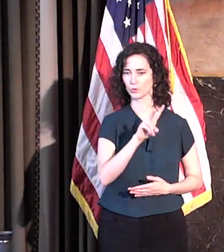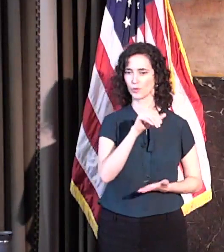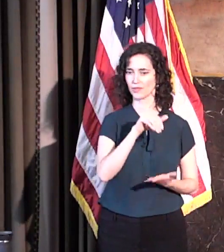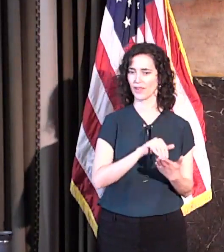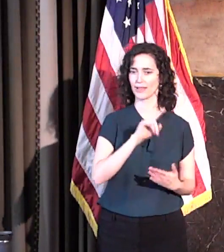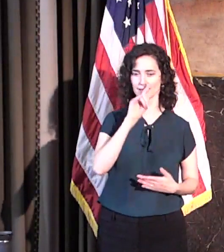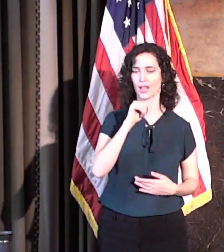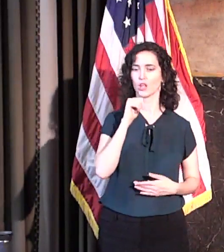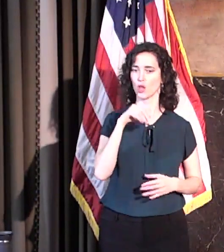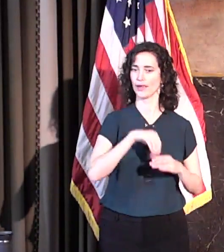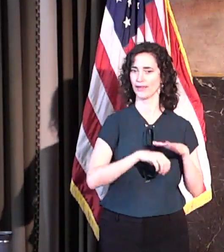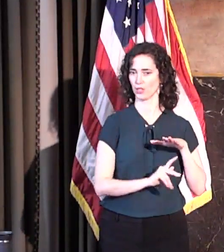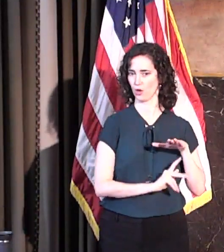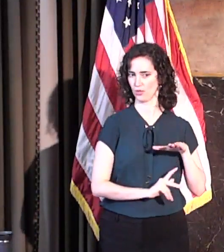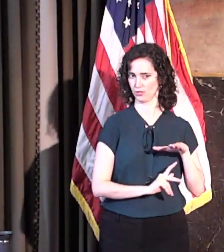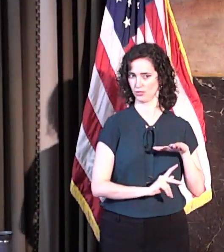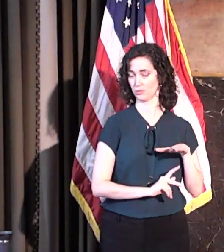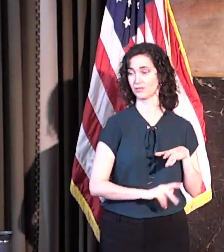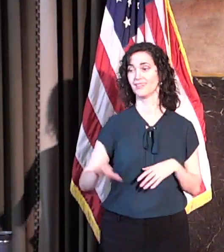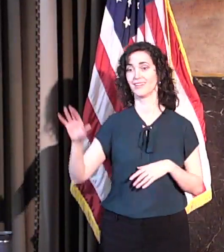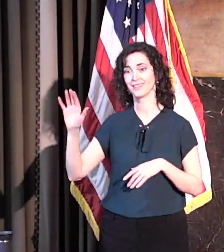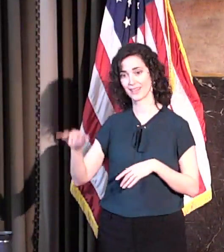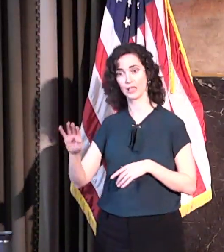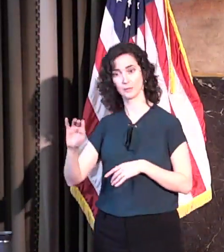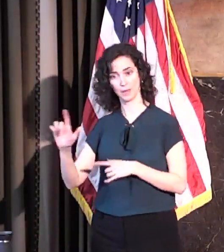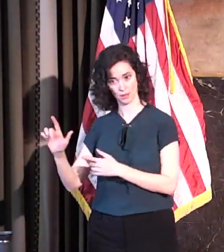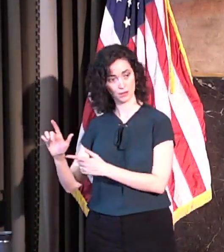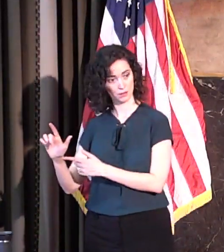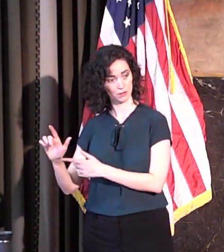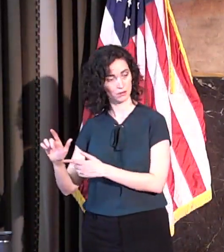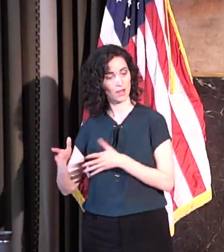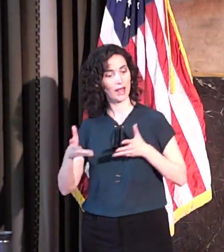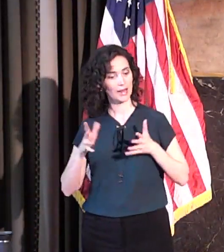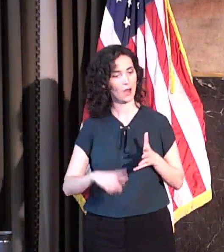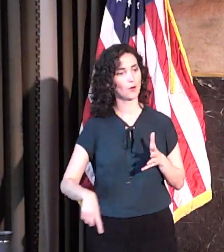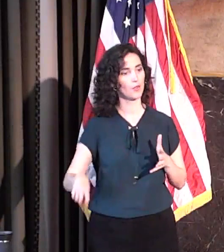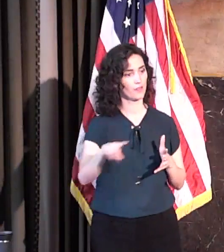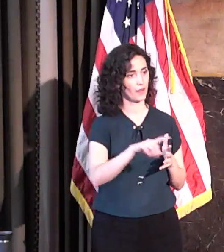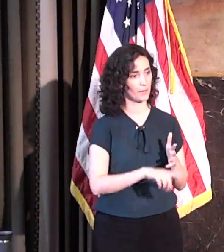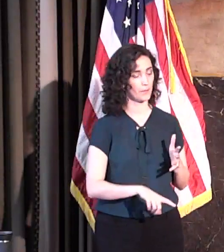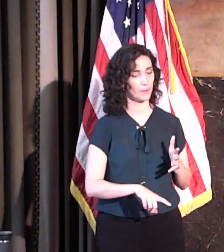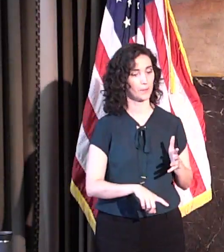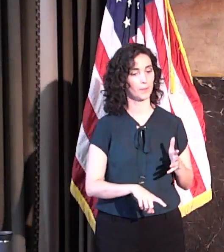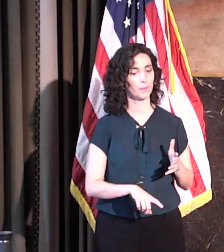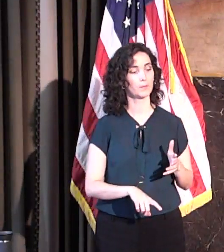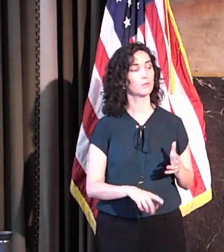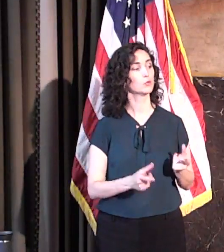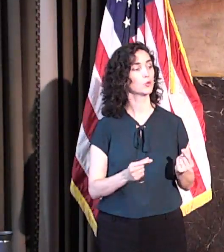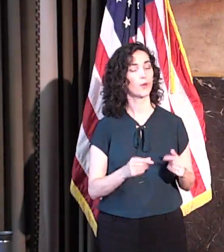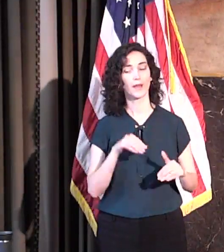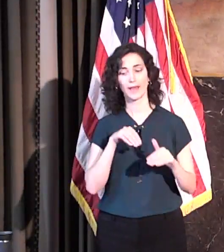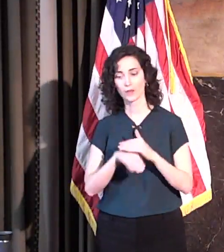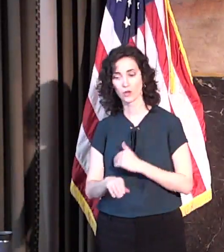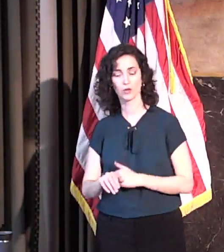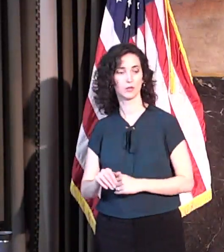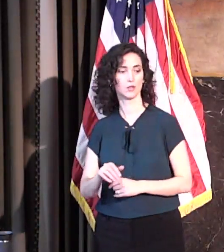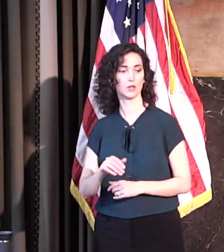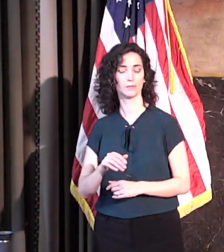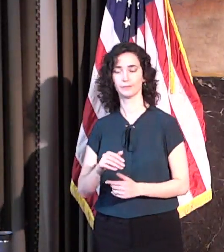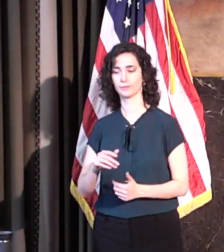kindergarten. And the bill is going to allow them to satisfy this by enrolling either in public school, private school, or parochial